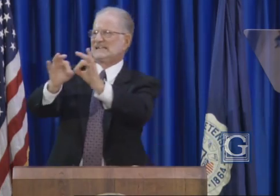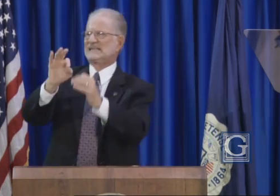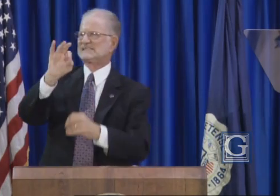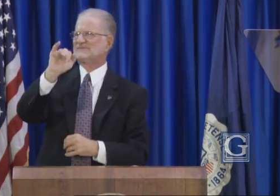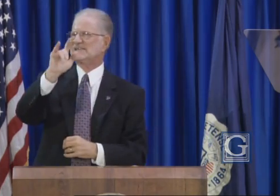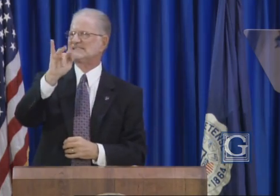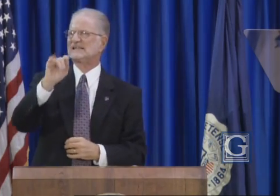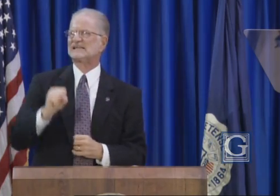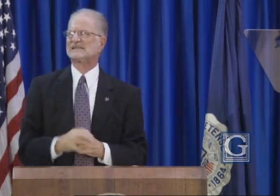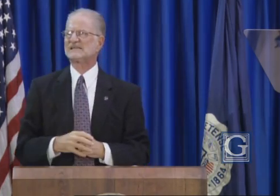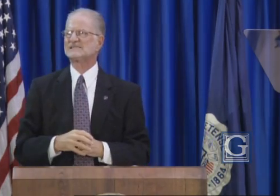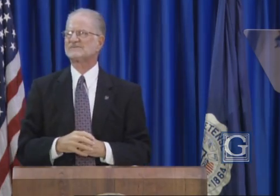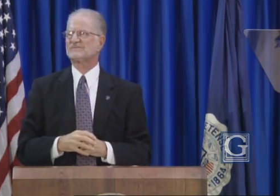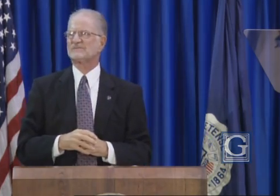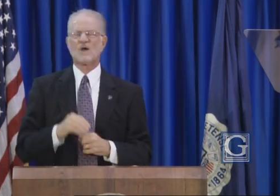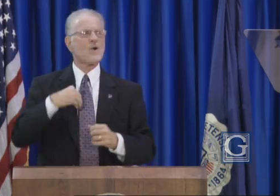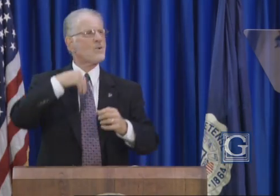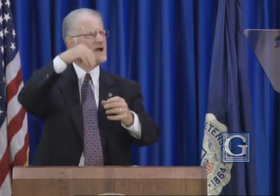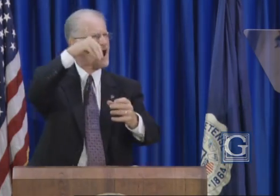World-class facilities.